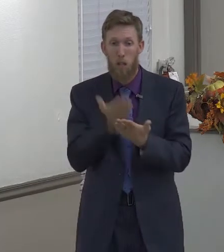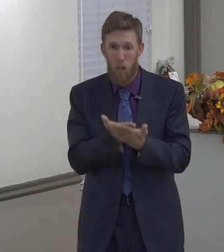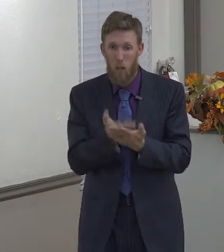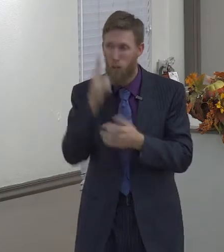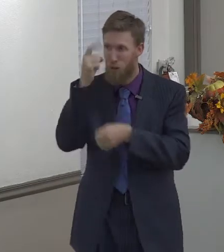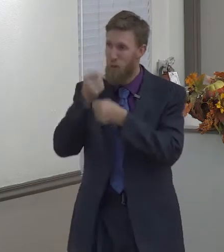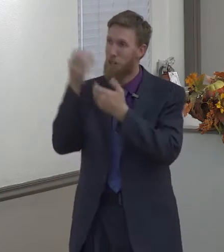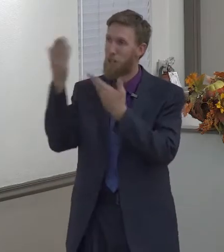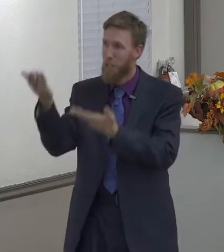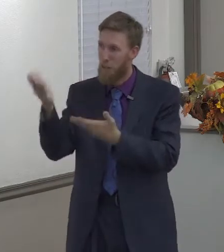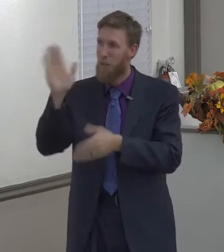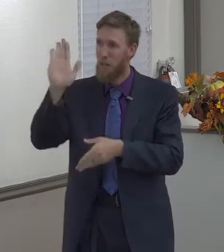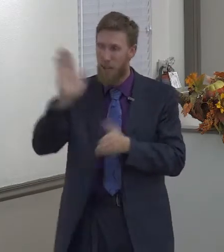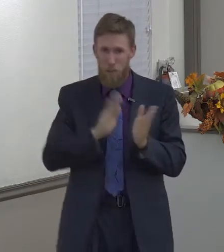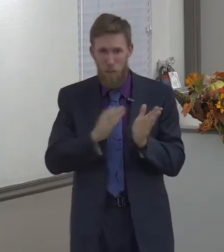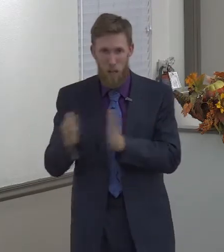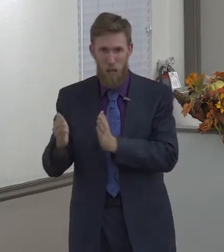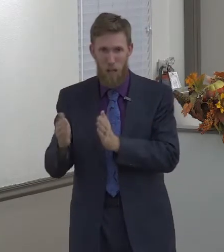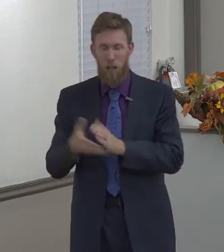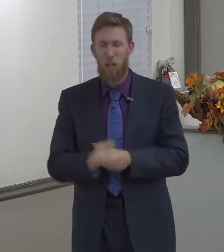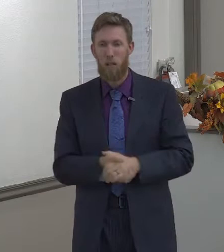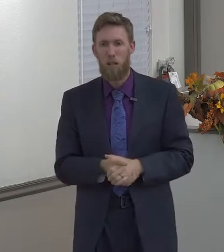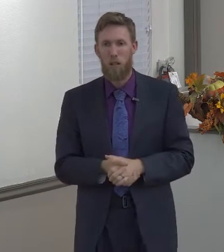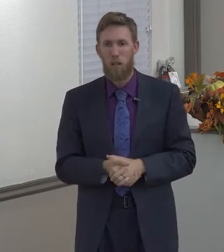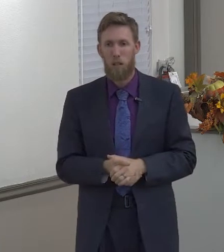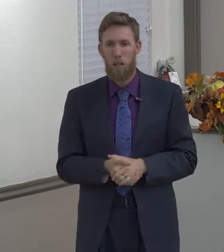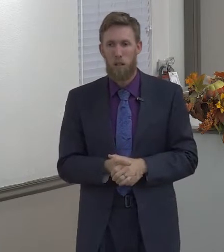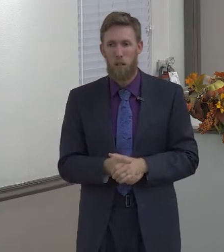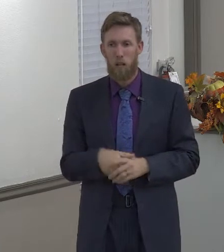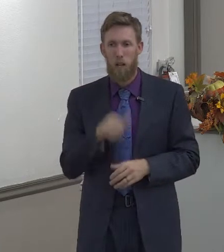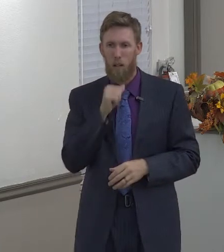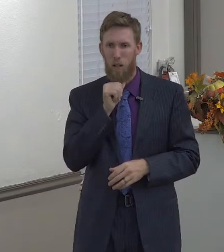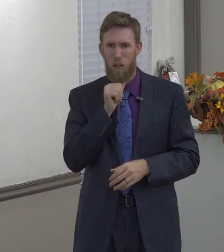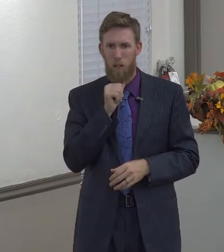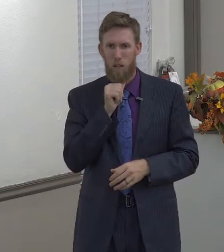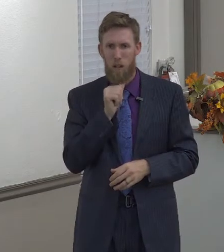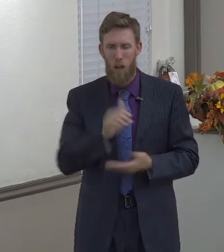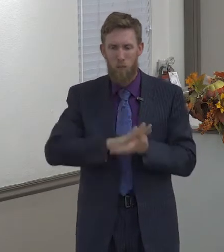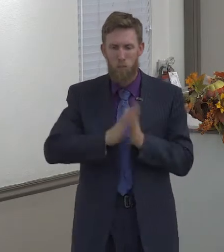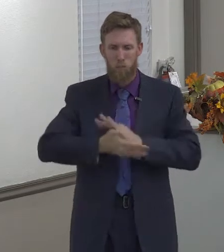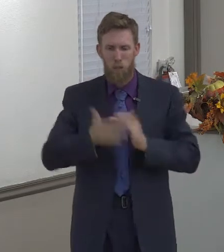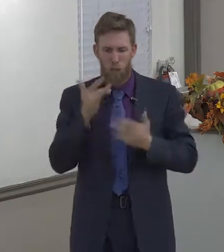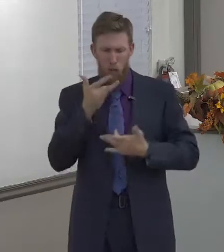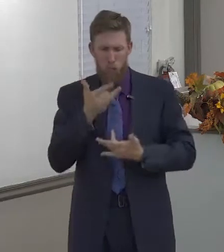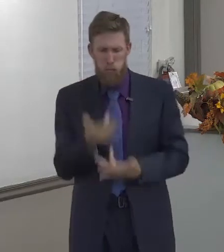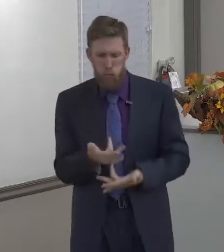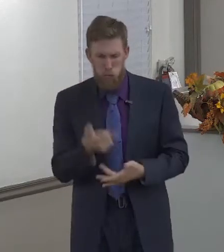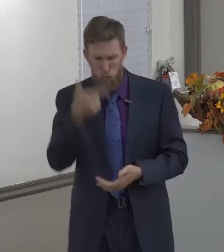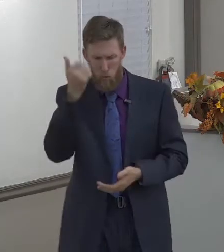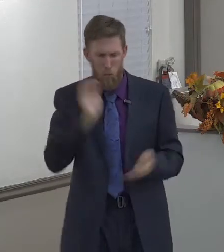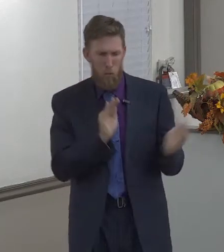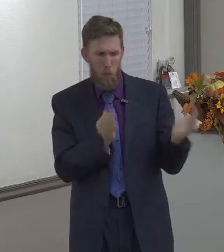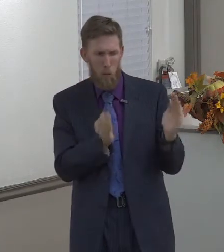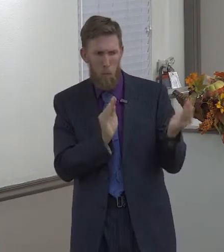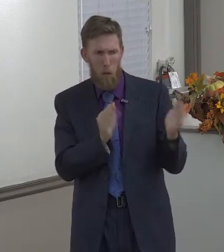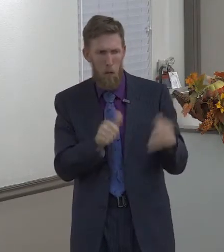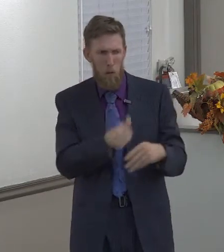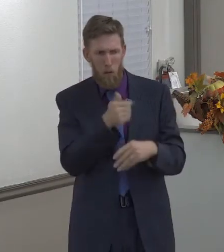comparing to somebody else, we would do good to just trust God. All right, God, that's my